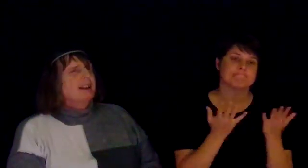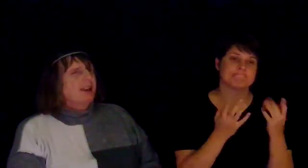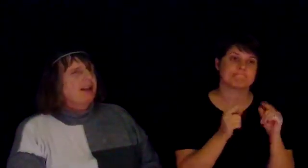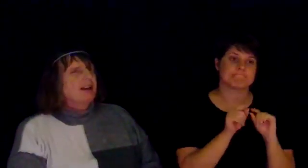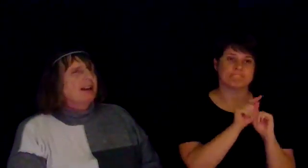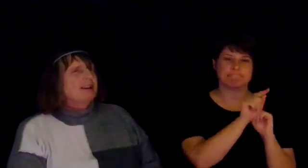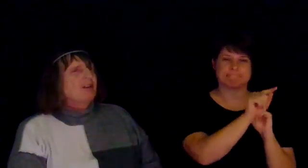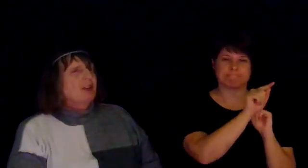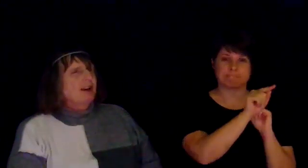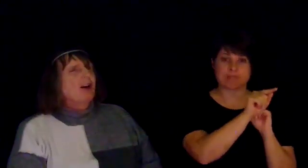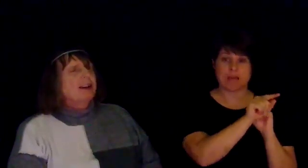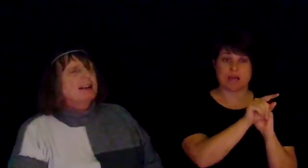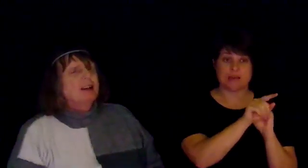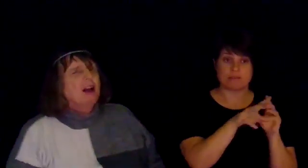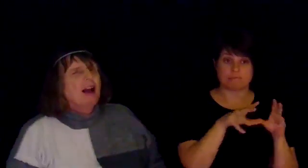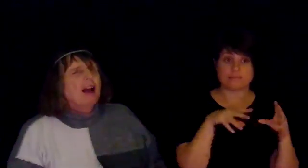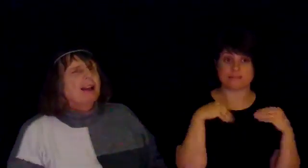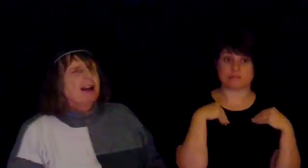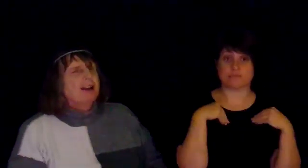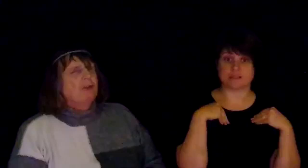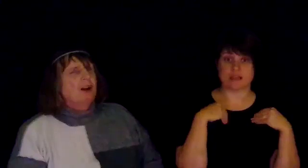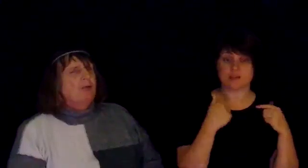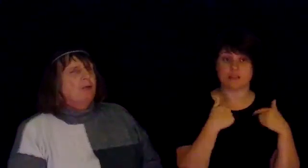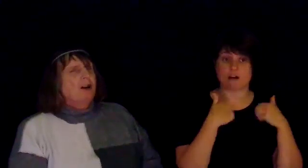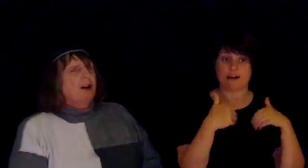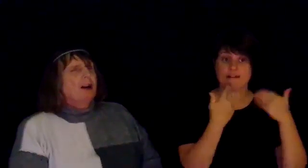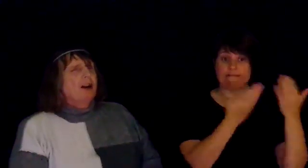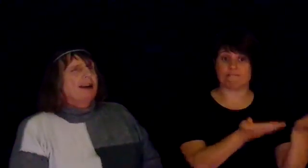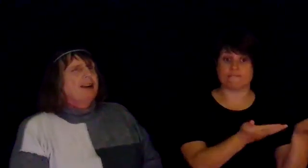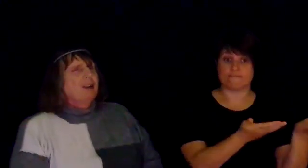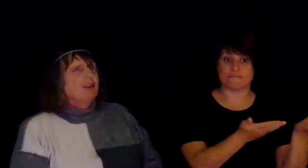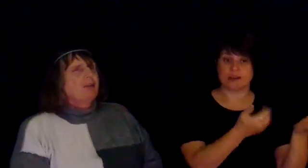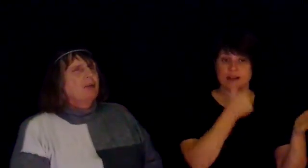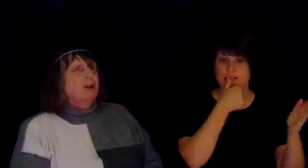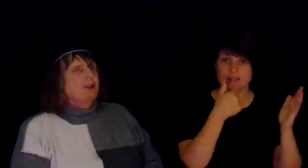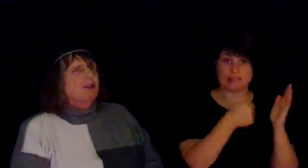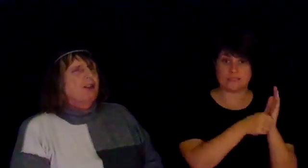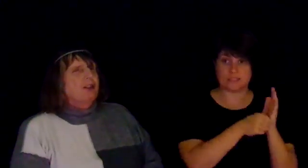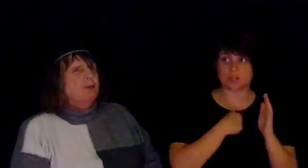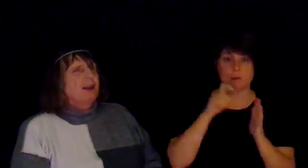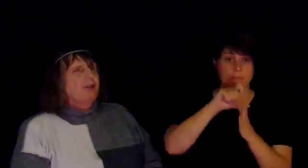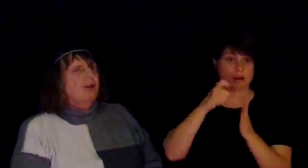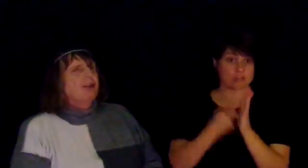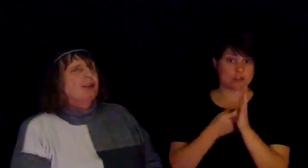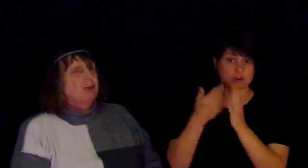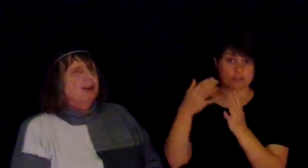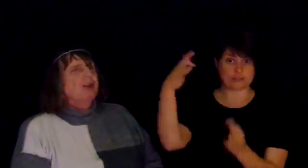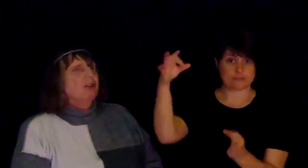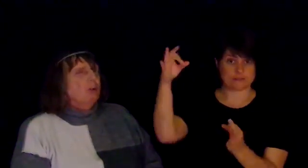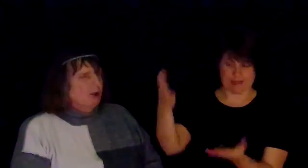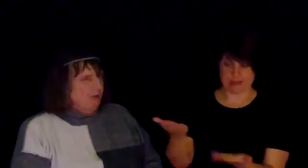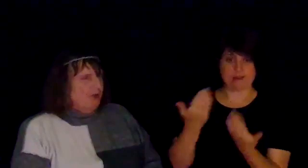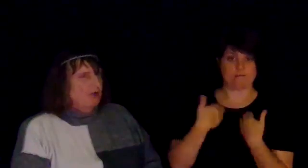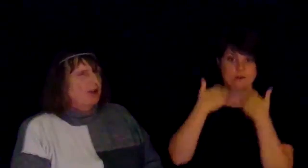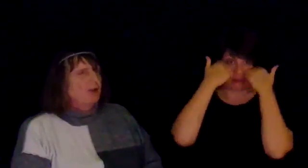they accepted that. I actually gave letters from my doctors explaining my